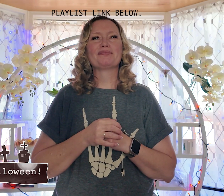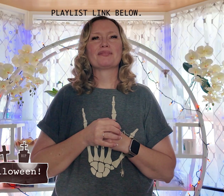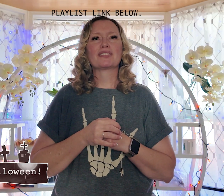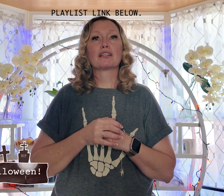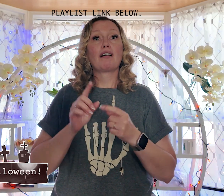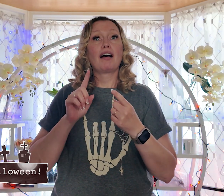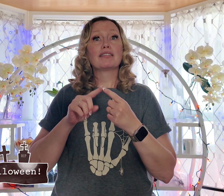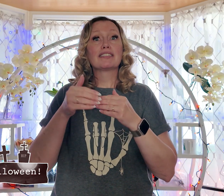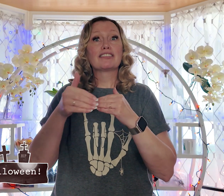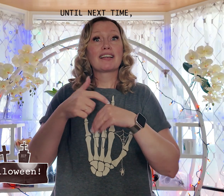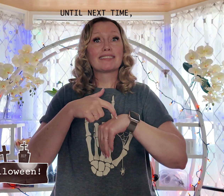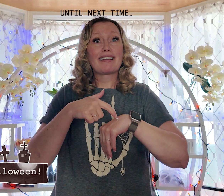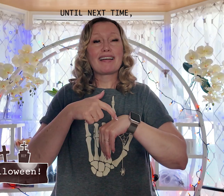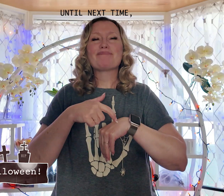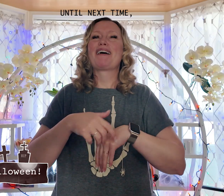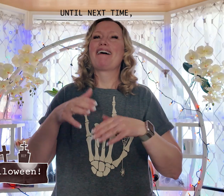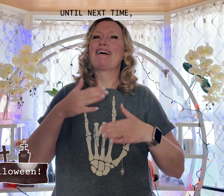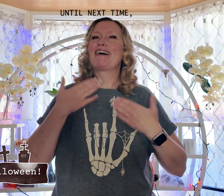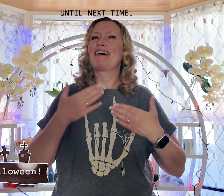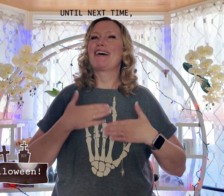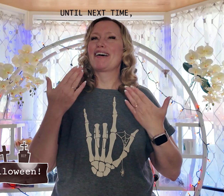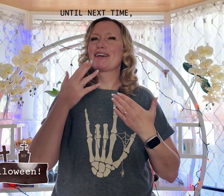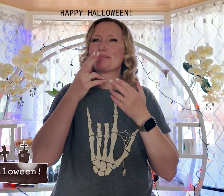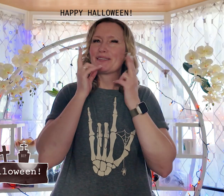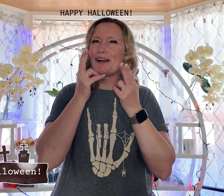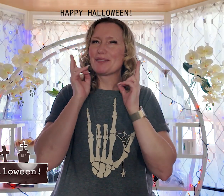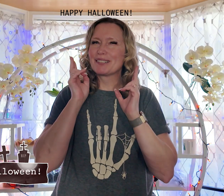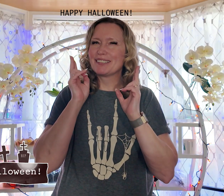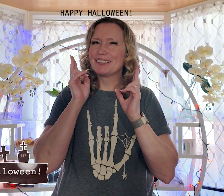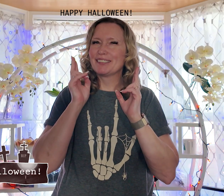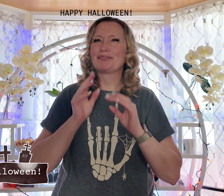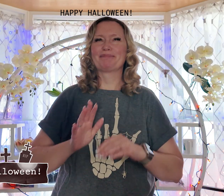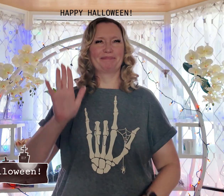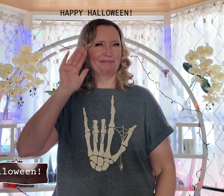below. Until next time, happy Halloween.